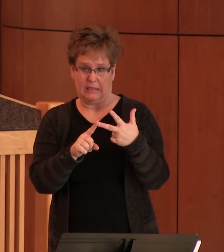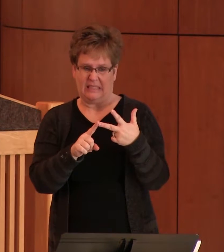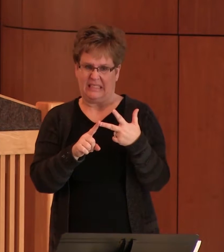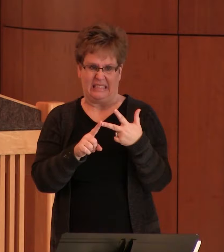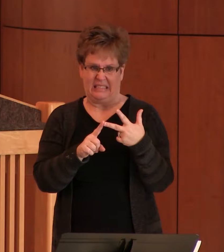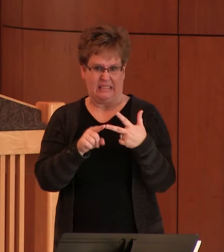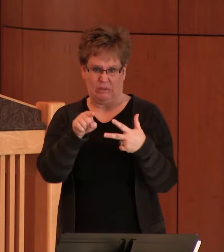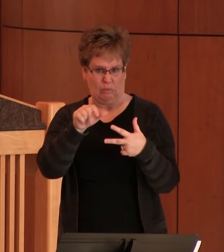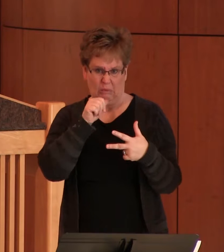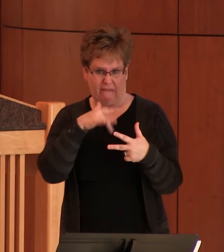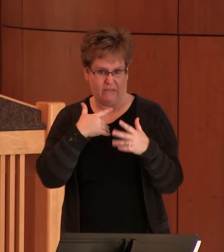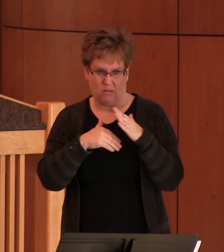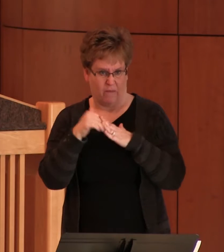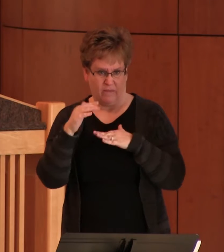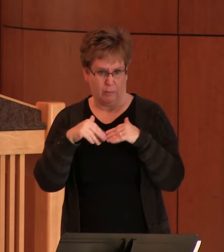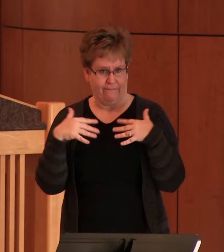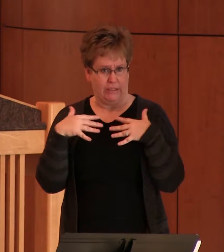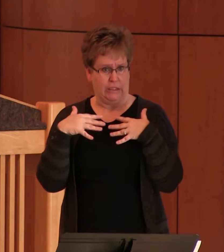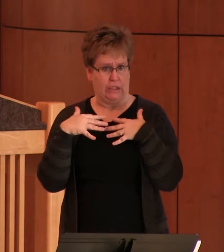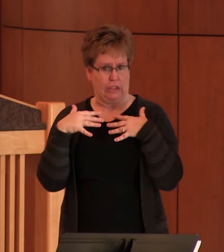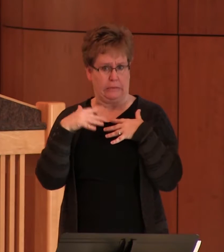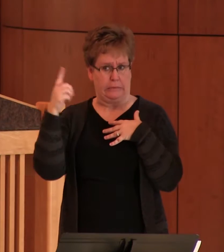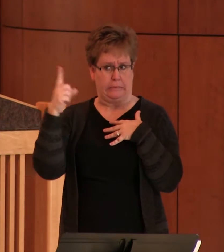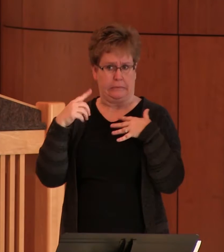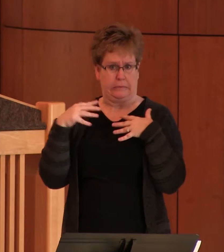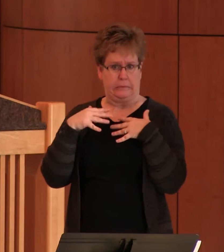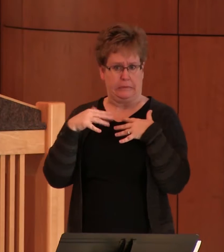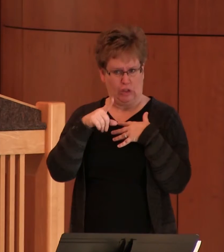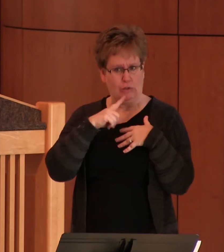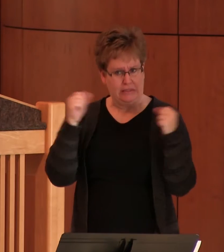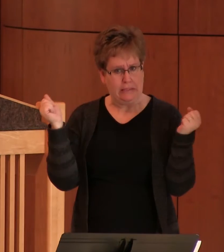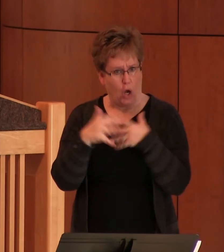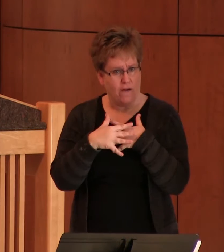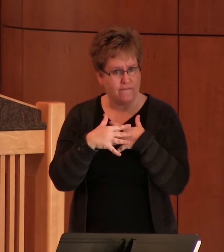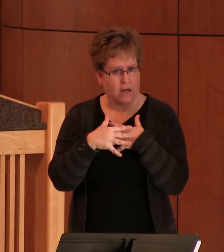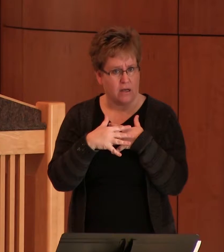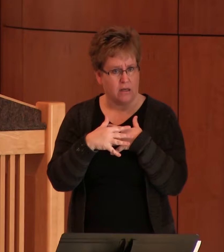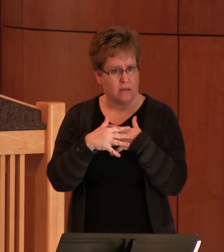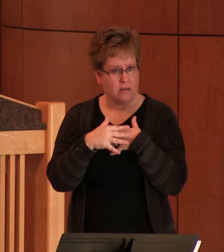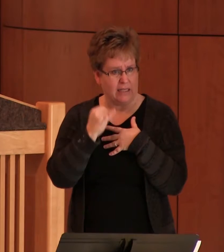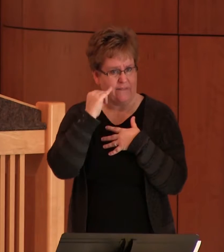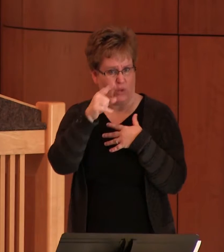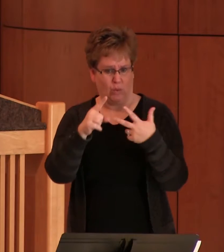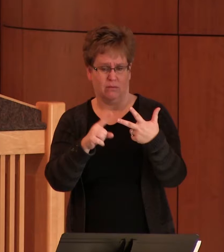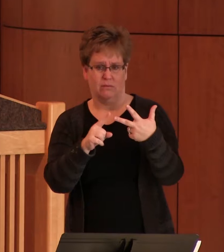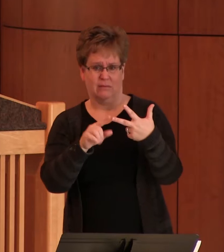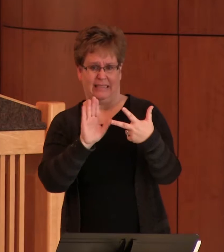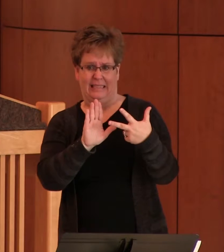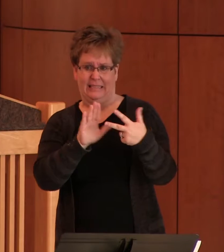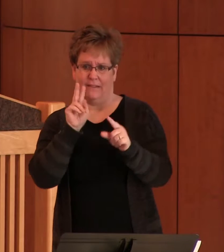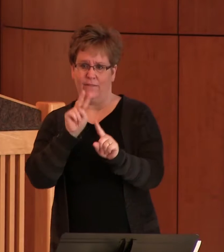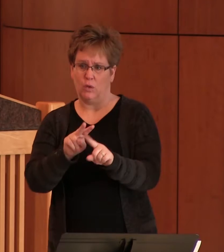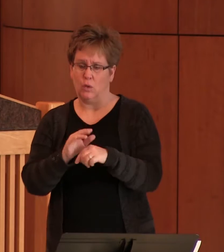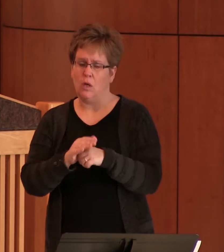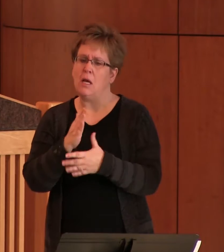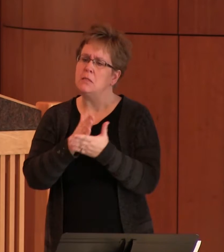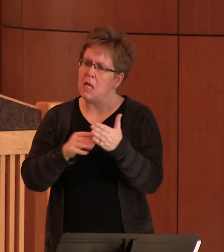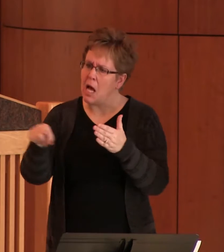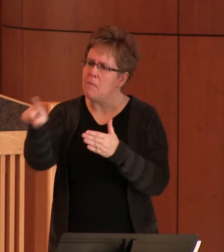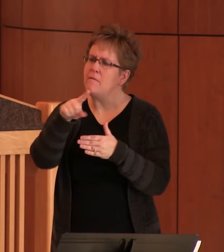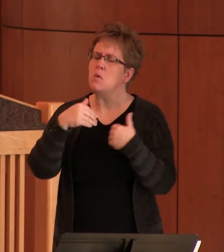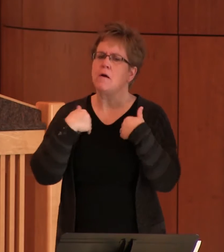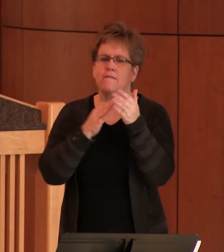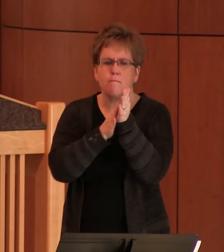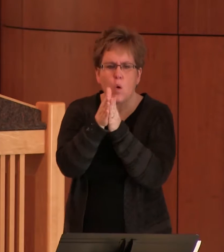very comforting for us. It's actually pretty terrifying to me. Now, maybe some of you might be